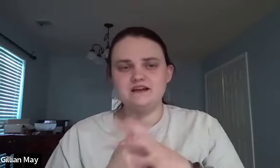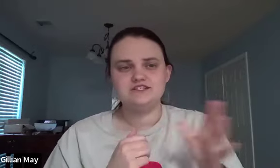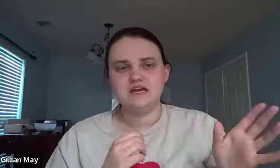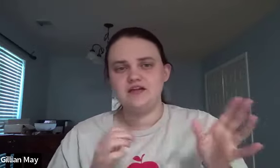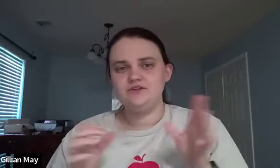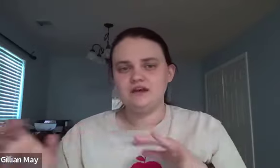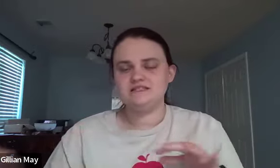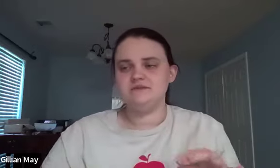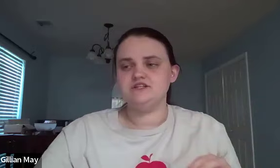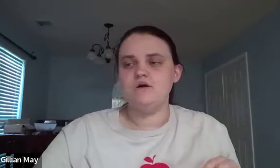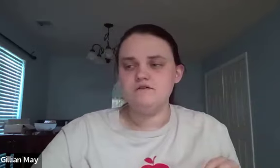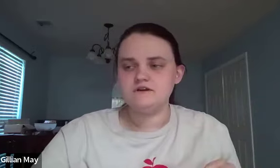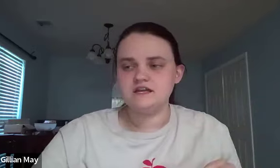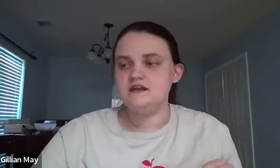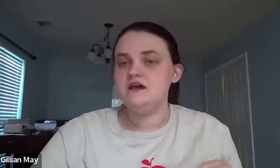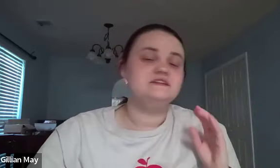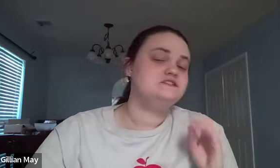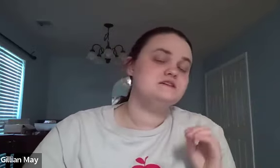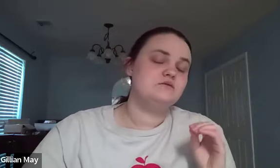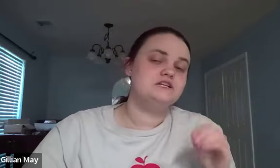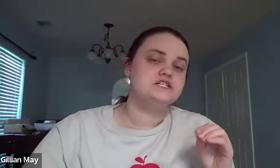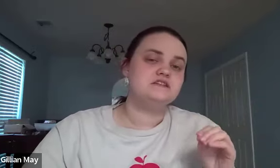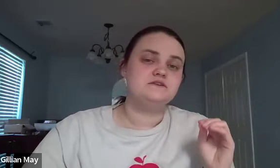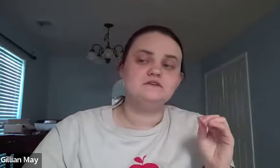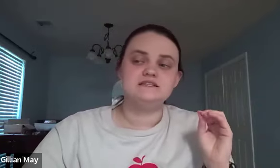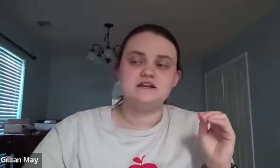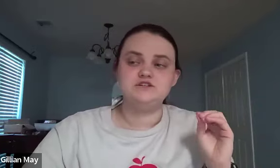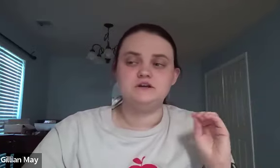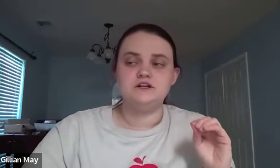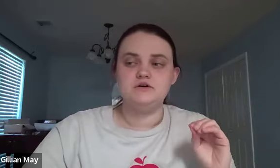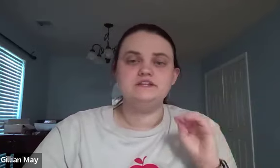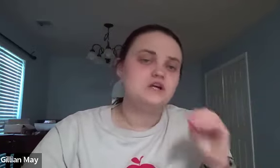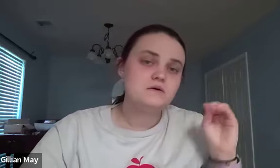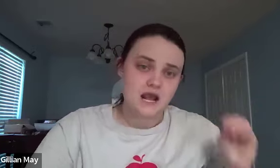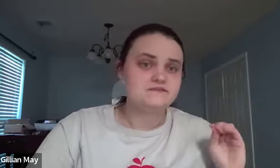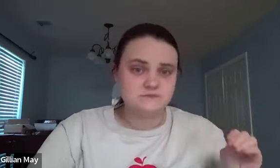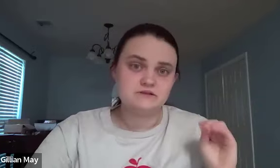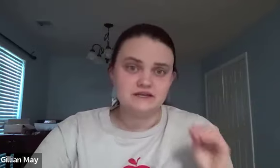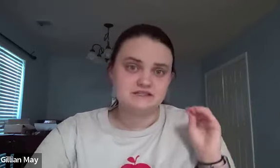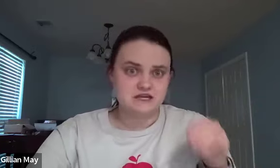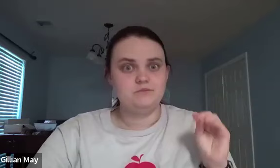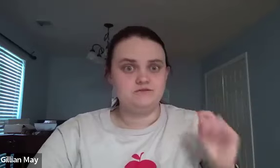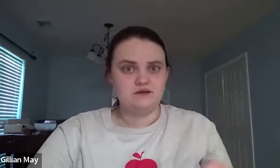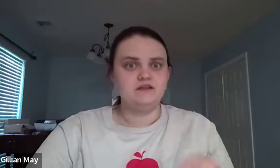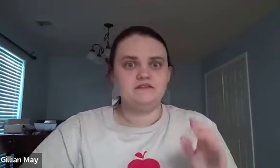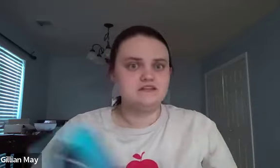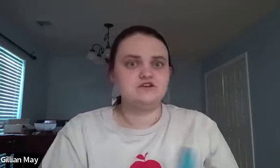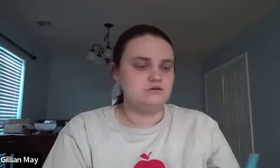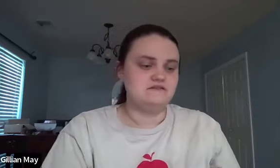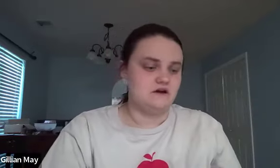signs that you guys need me to go over again? The questions, if they're like signs you want to know, they don't have to be related to time or family. Like that's totally